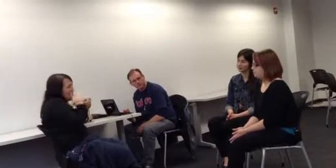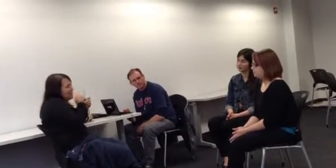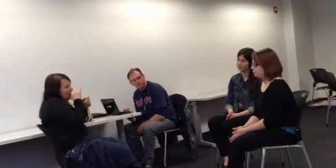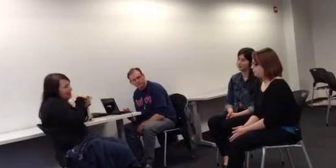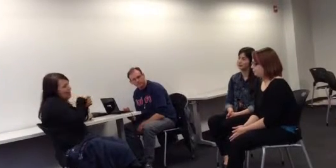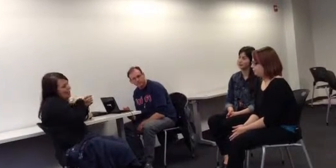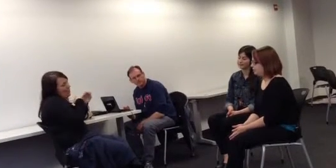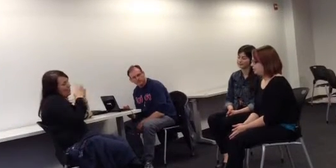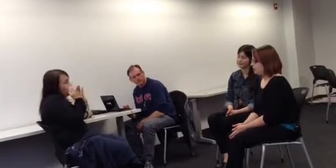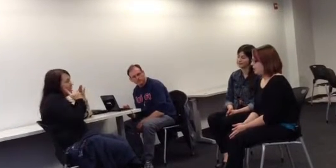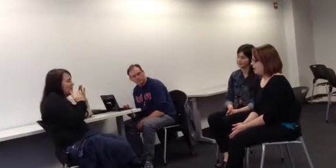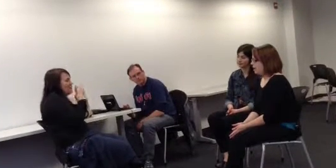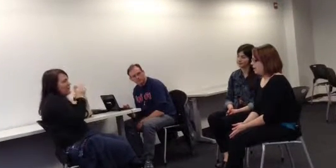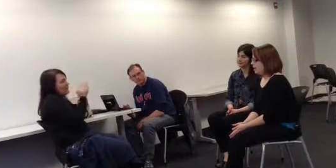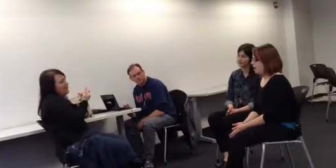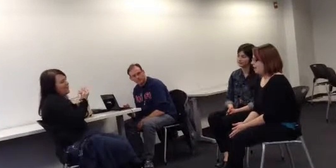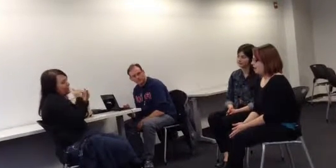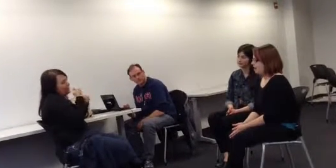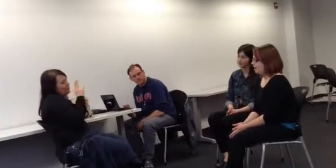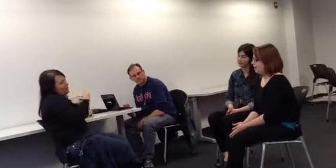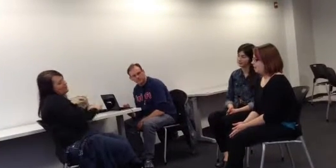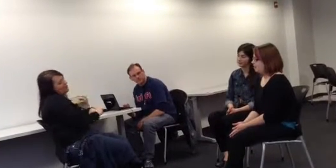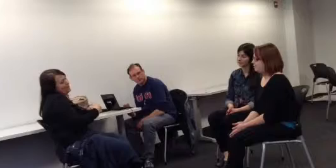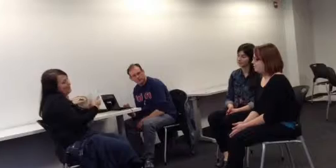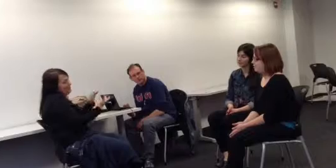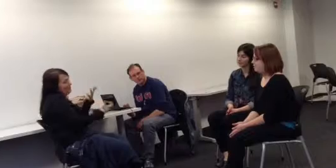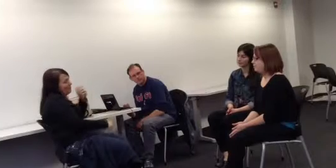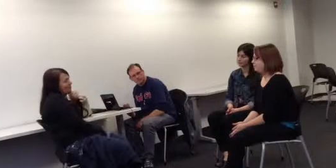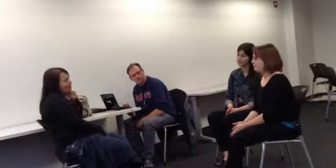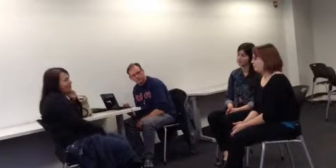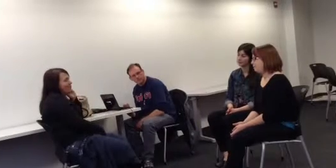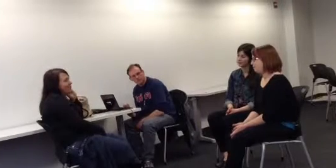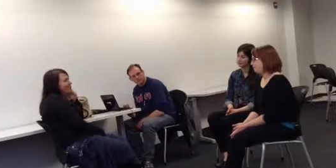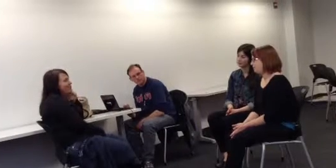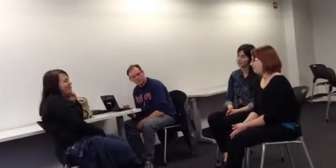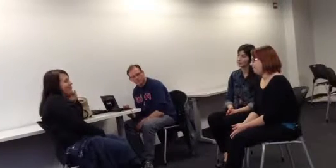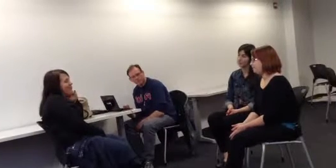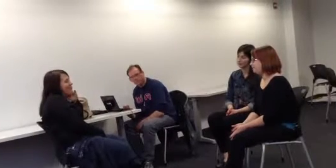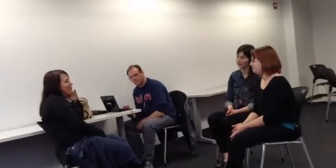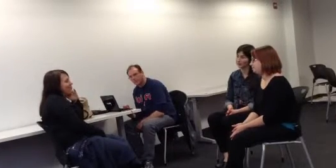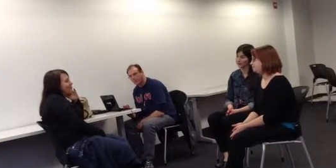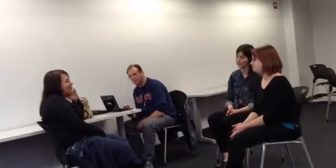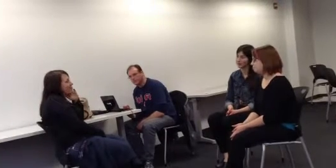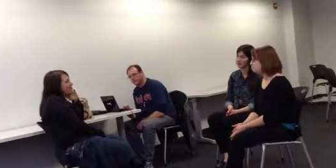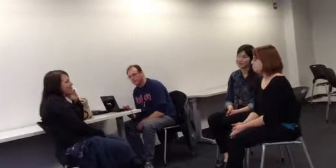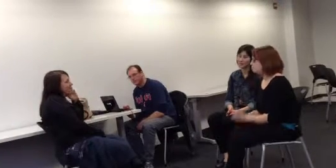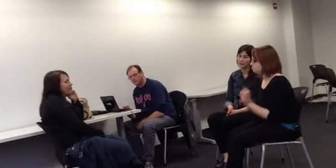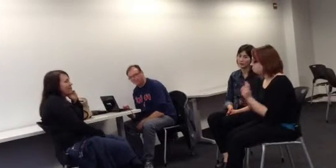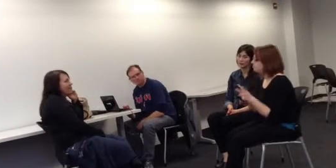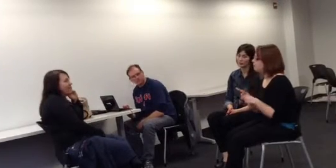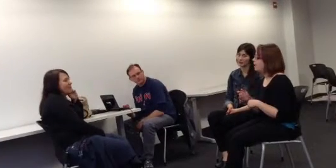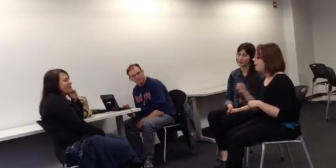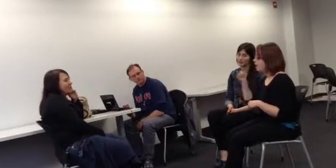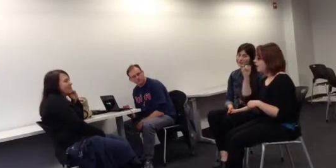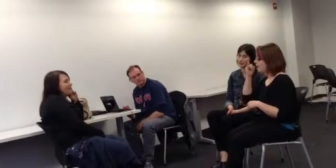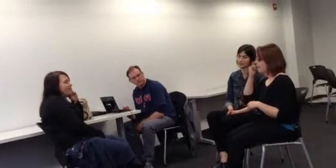deaf school and have deaf family, so I'm used to it. if you go to a country that doesn't